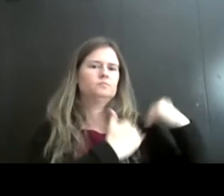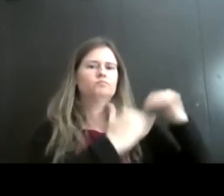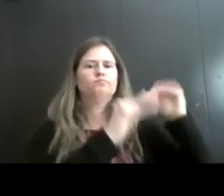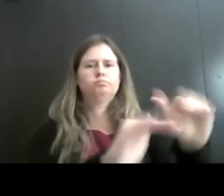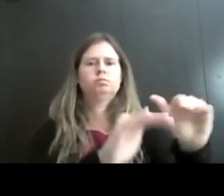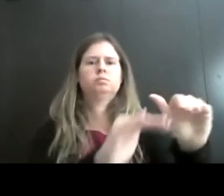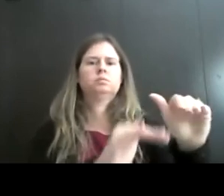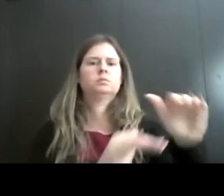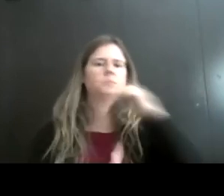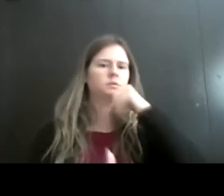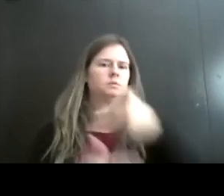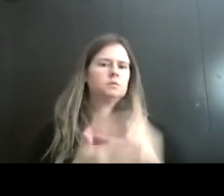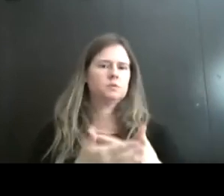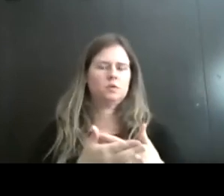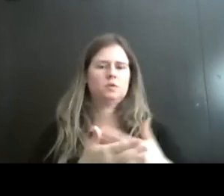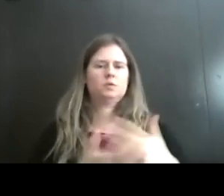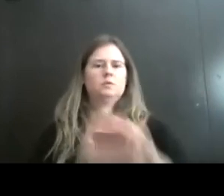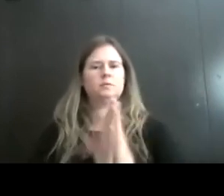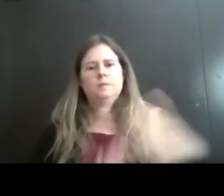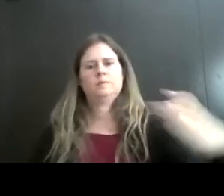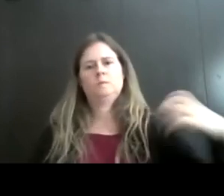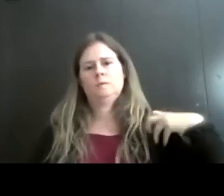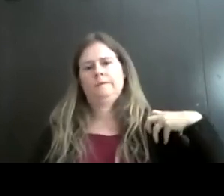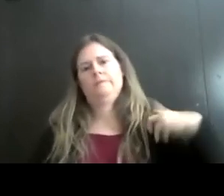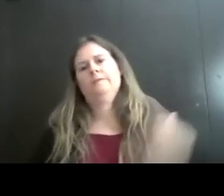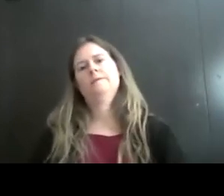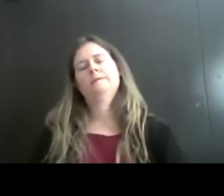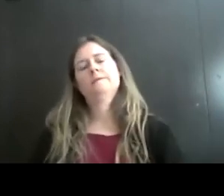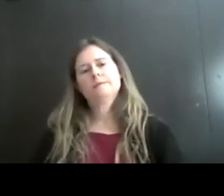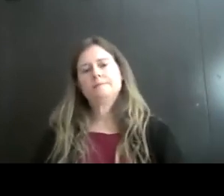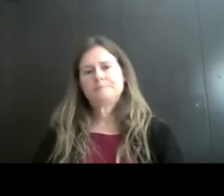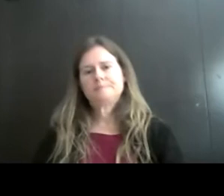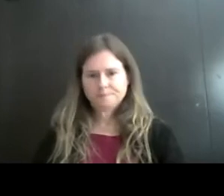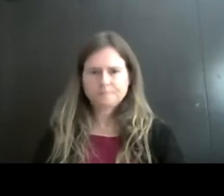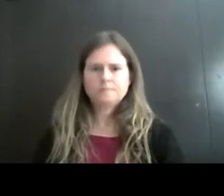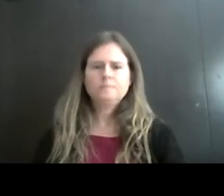Wote role, to his daughter. And to give you an example,